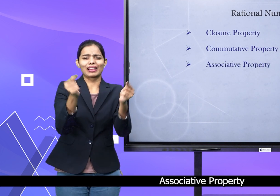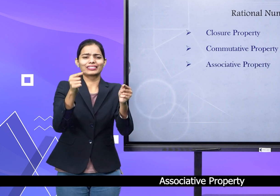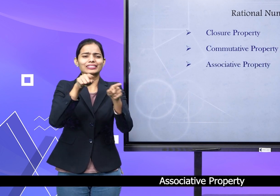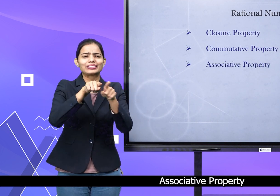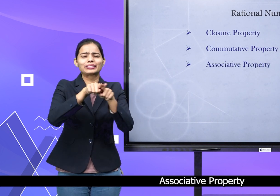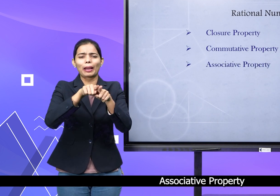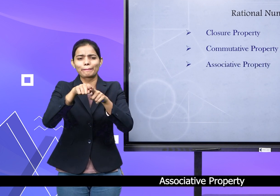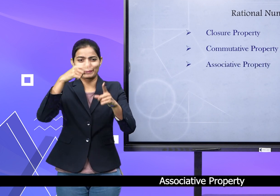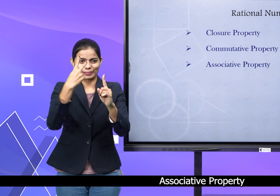associative property,